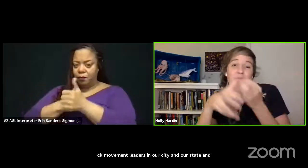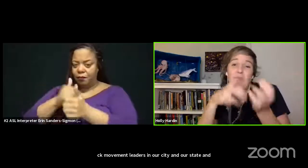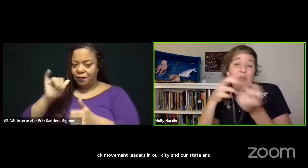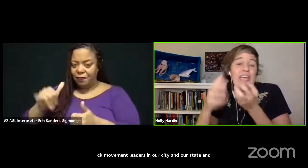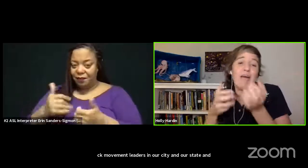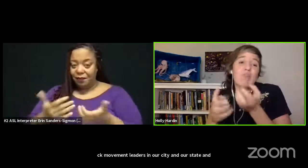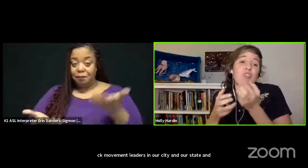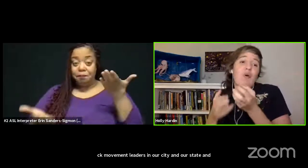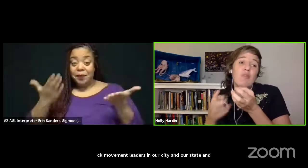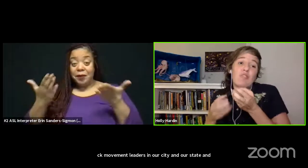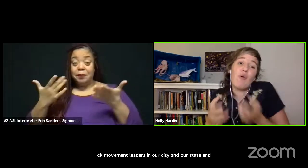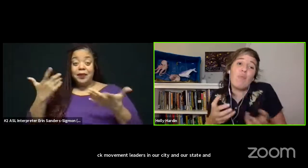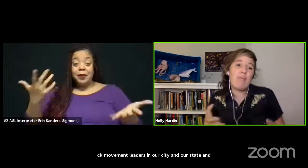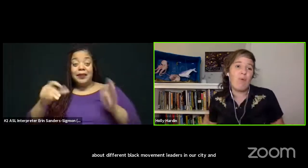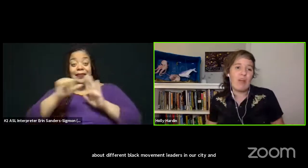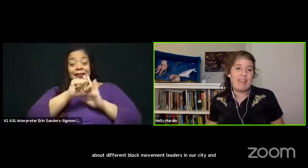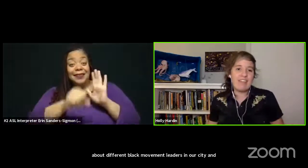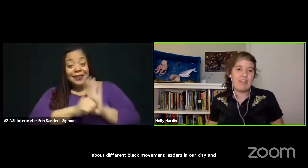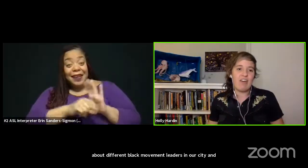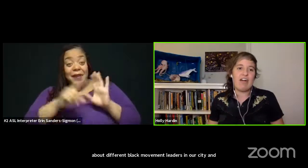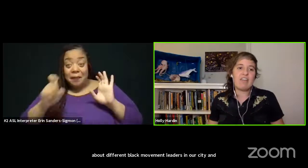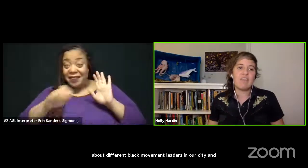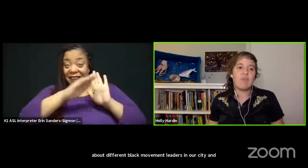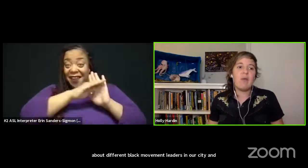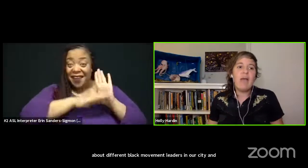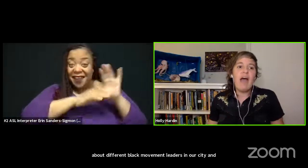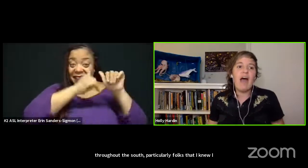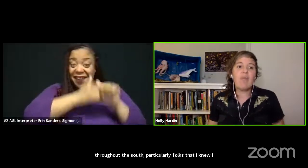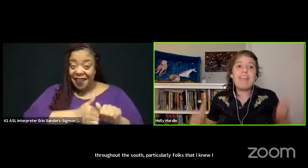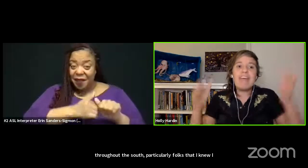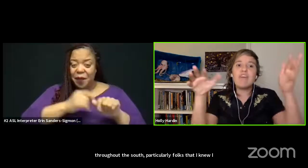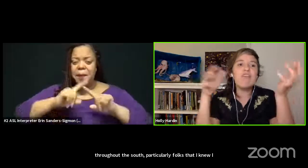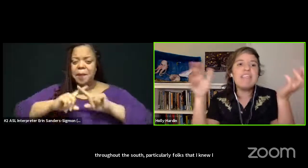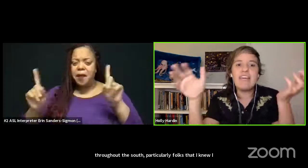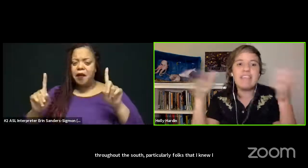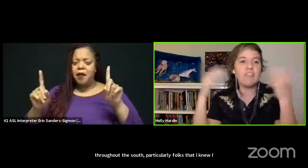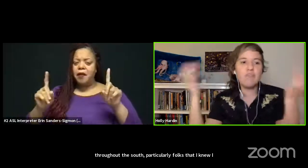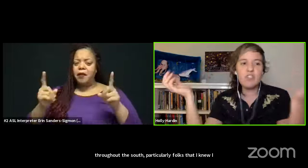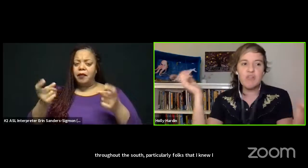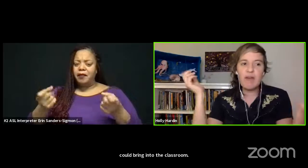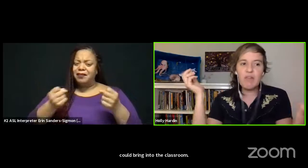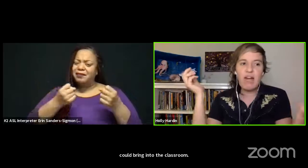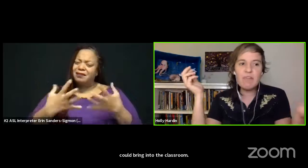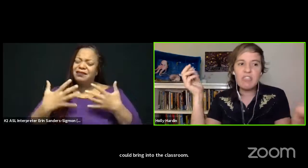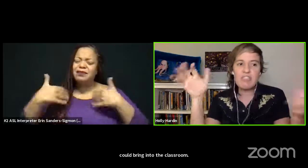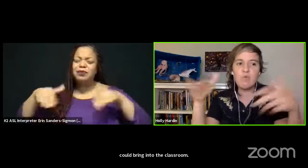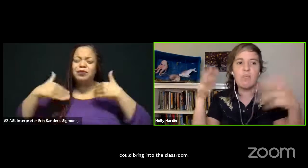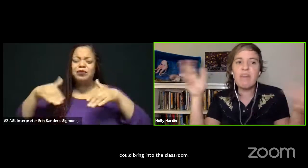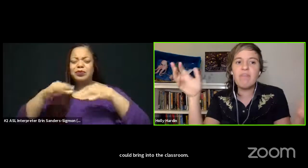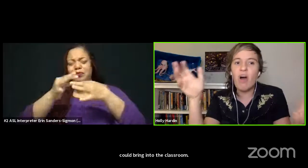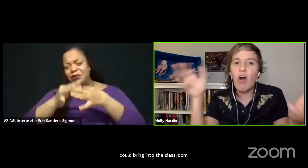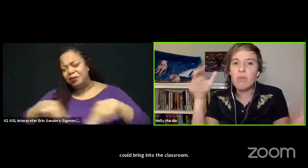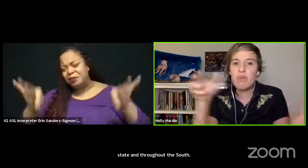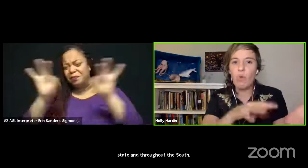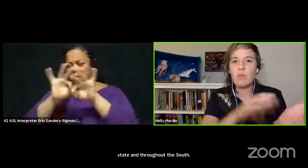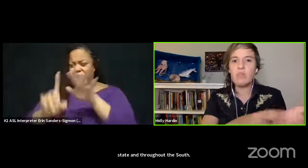it was bringing up so many important things in our classroom that they agreed, like the solutions around climate change would benefit all, but of course would